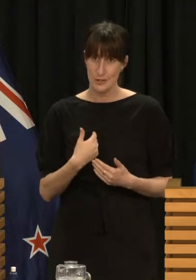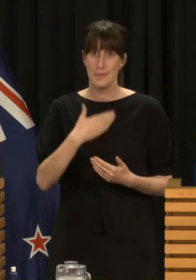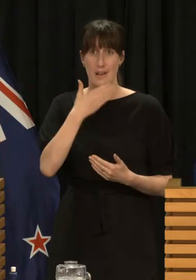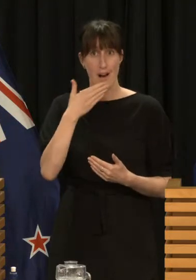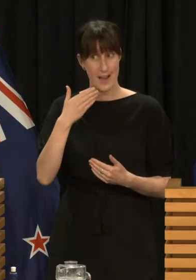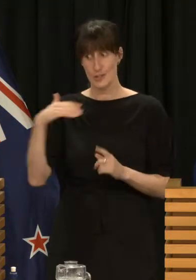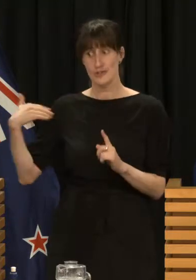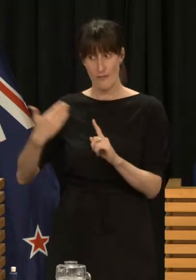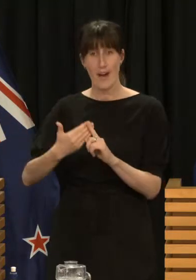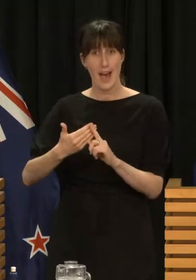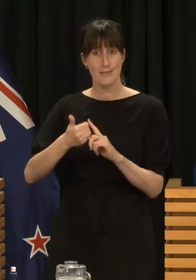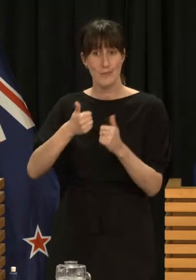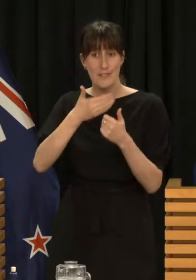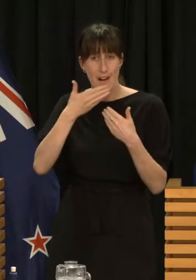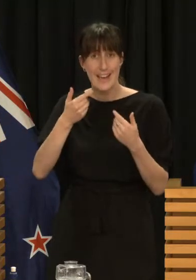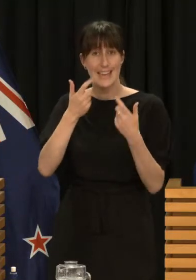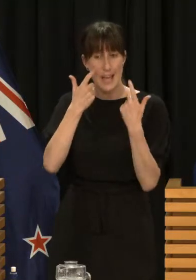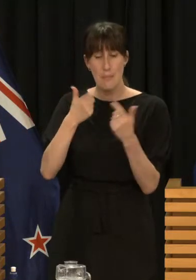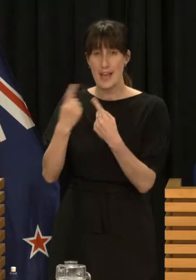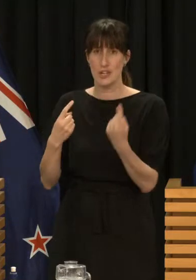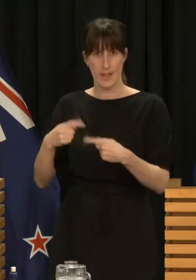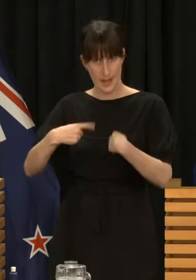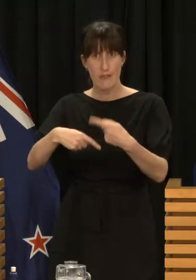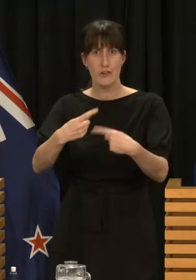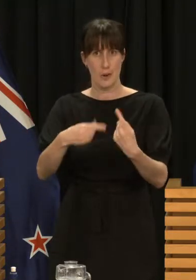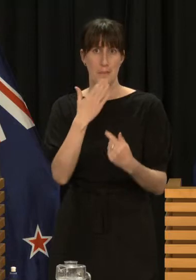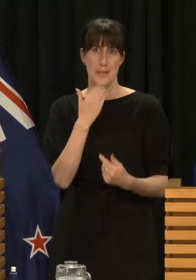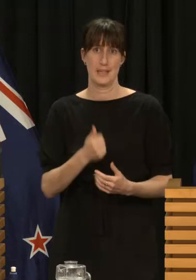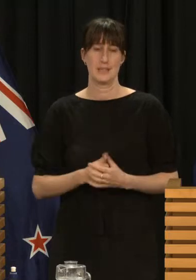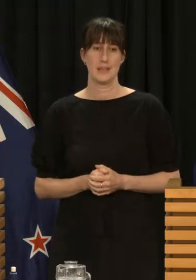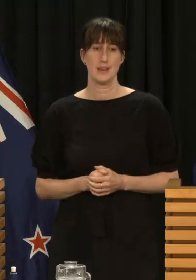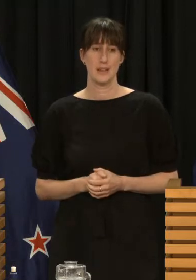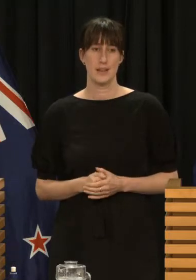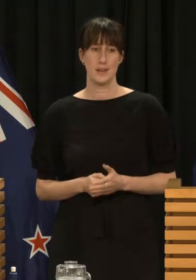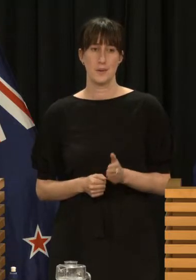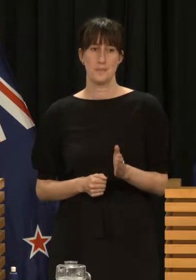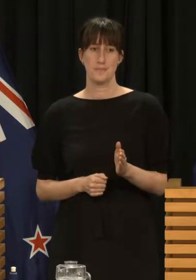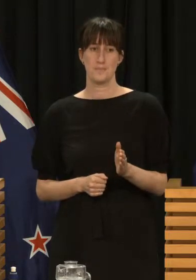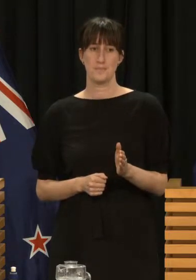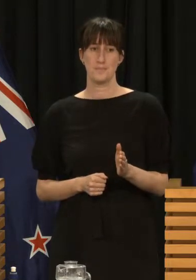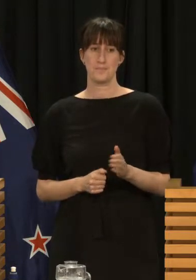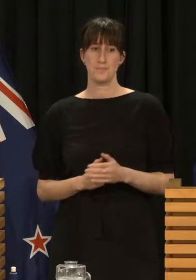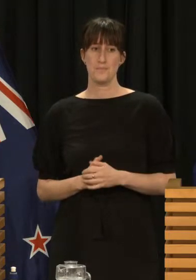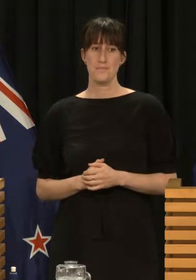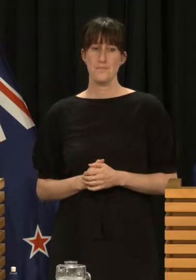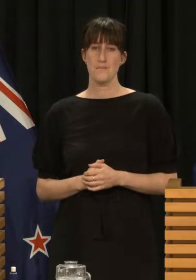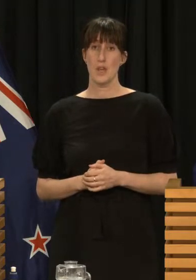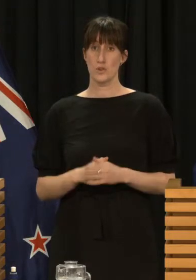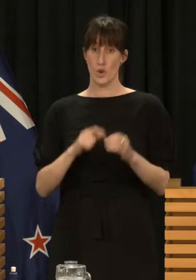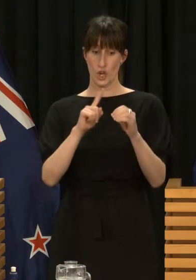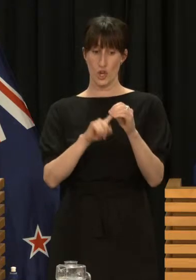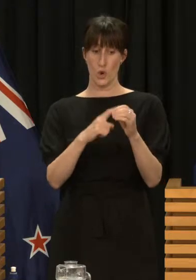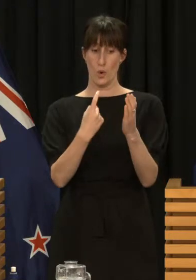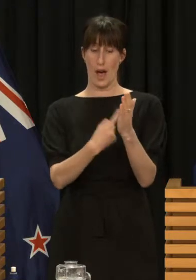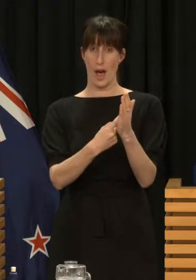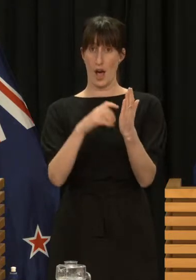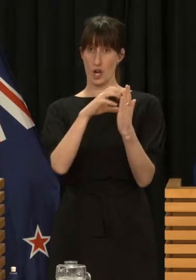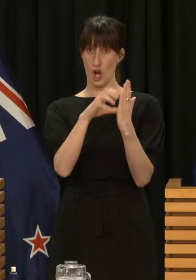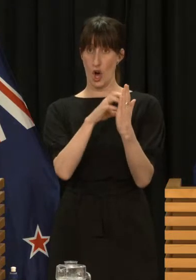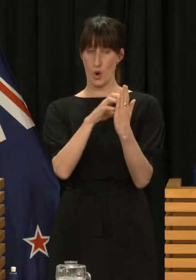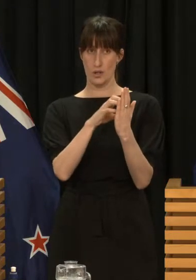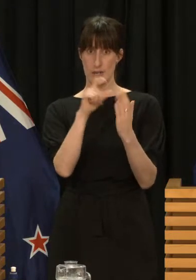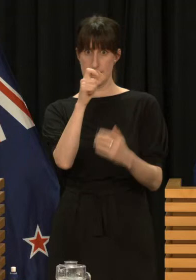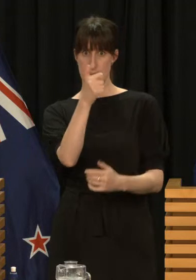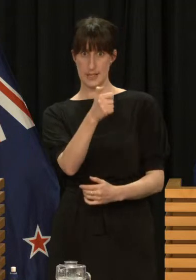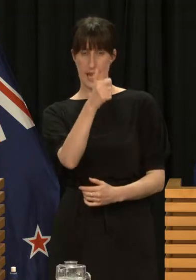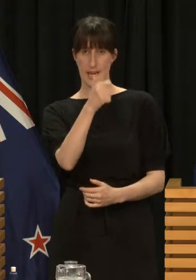that. What would need to happen for you to not mandate this scanning of QR codes in these high-risk